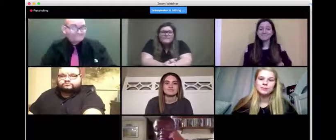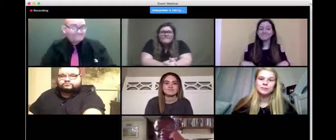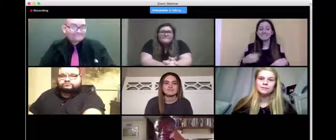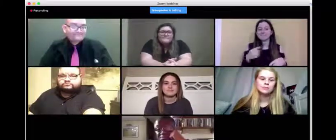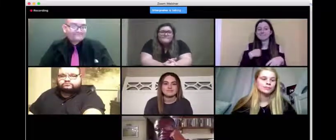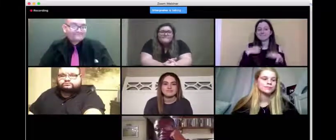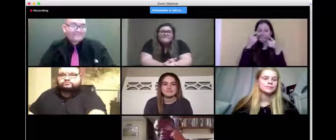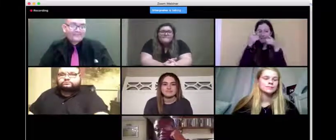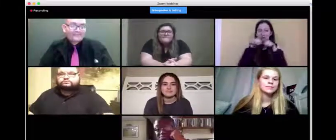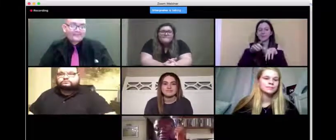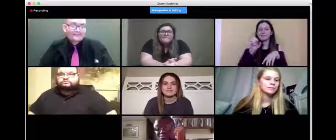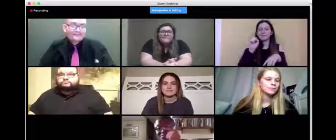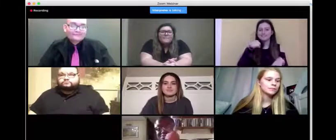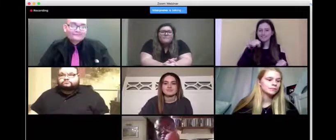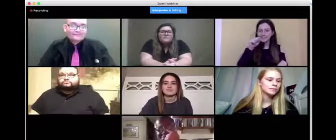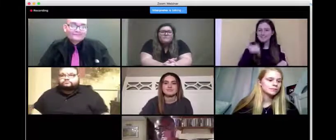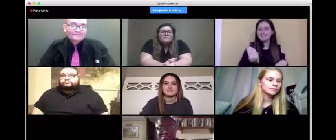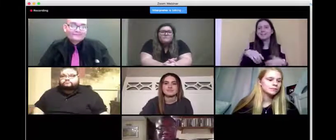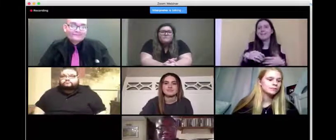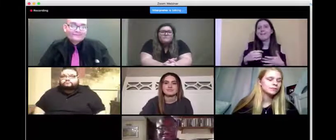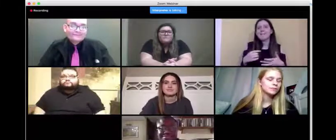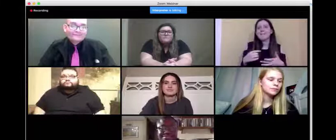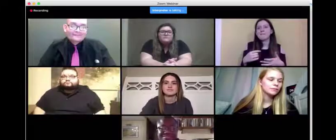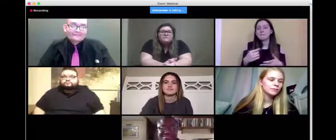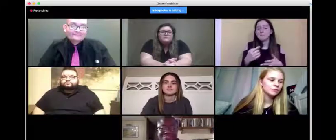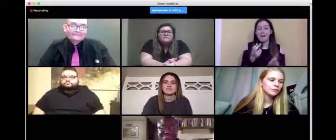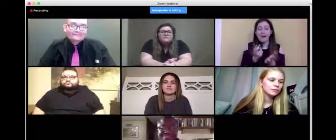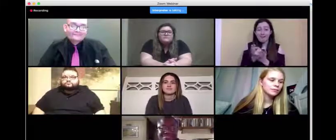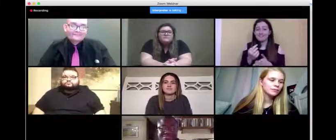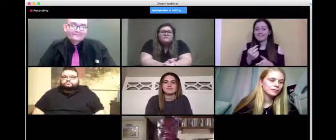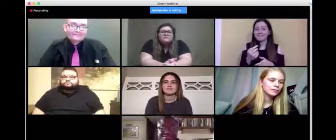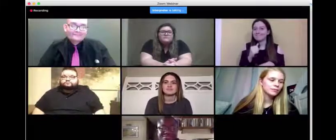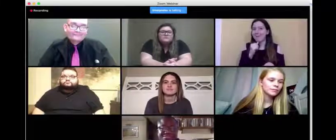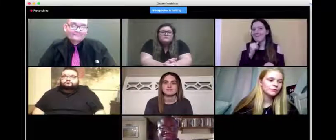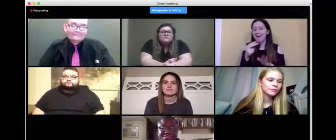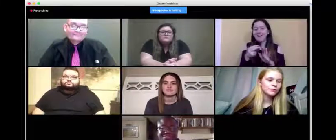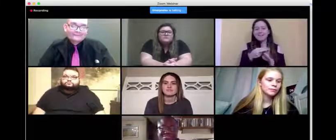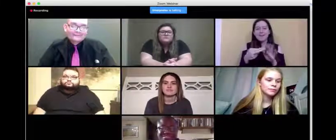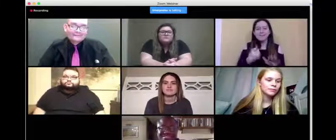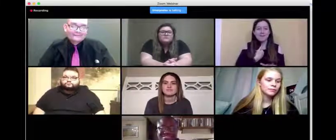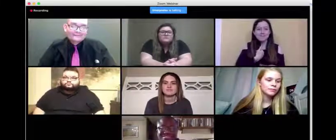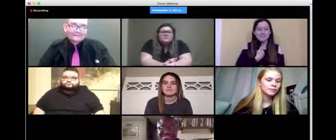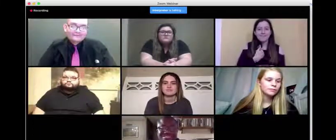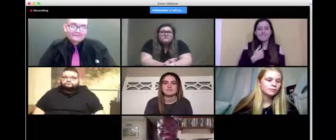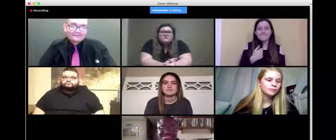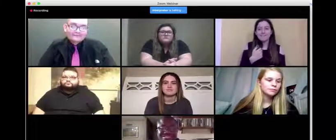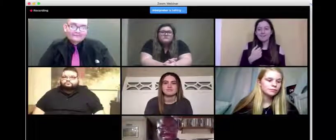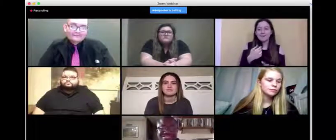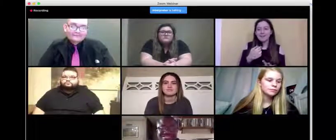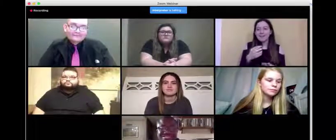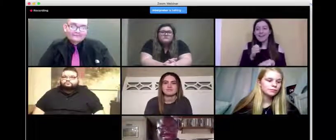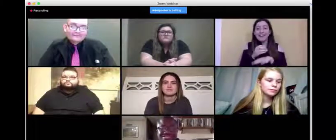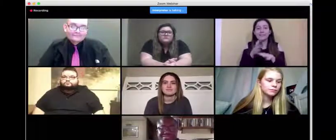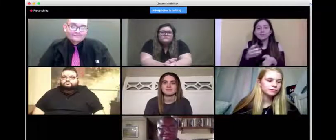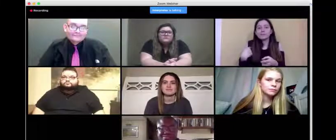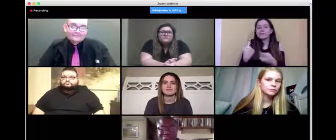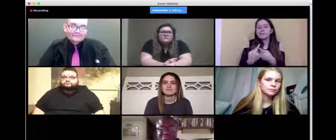honest, I don't really label myself as an influencer and hadn't until recently. For some